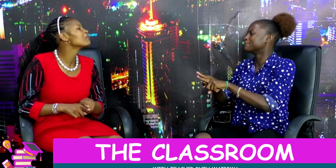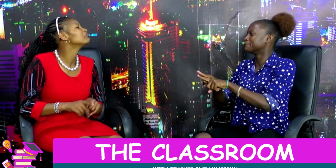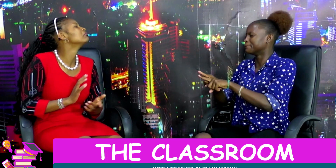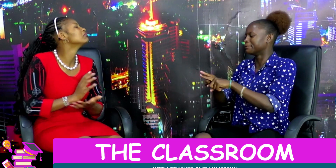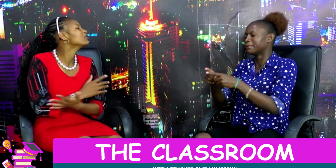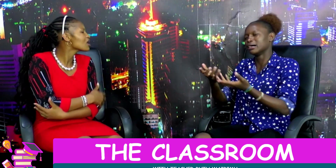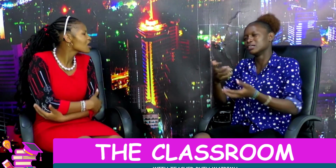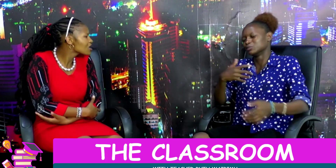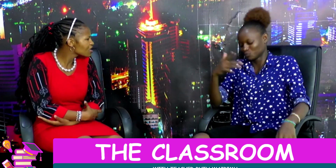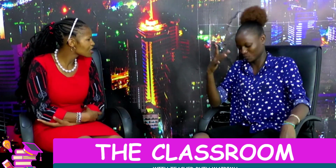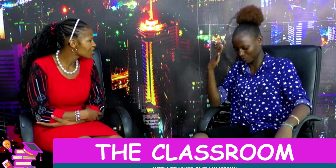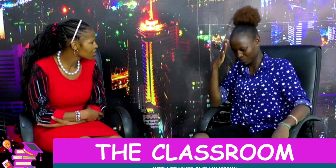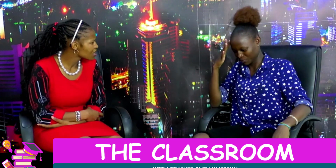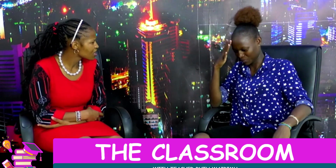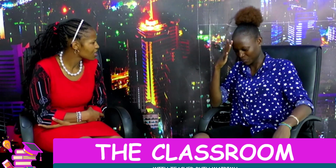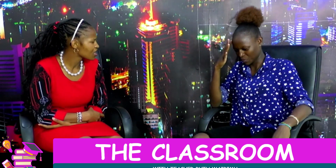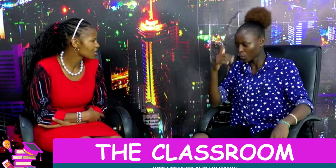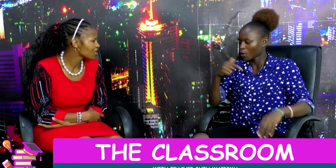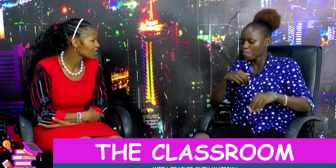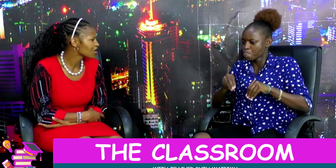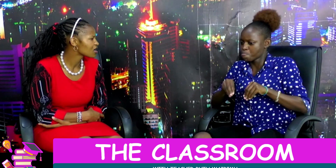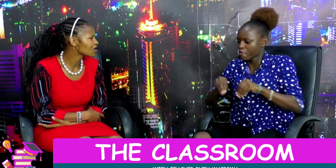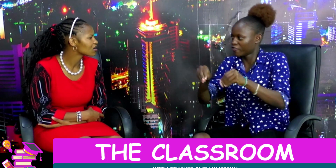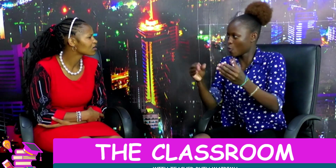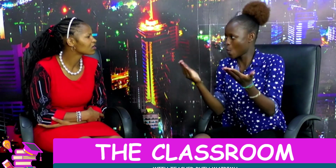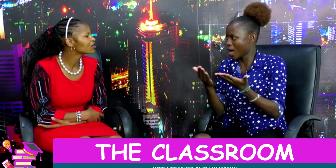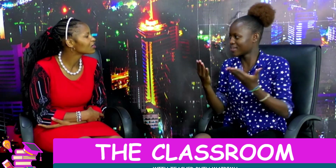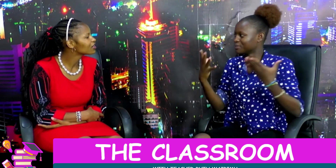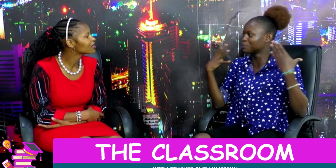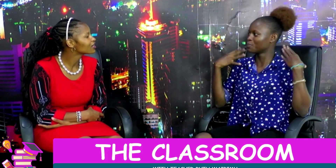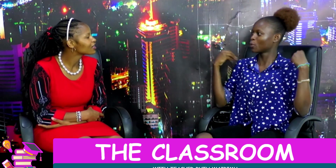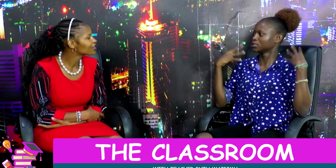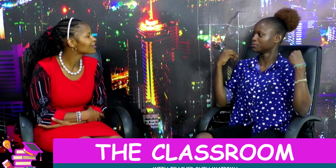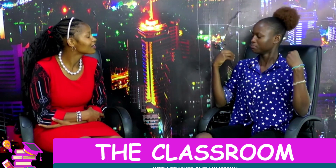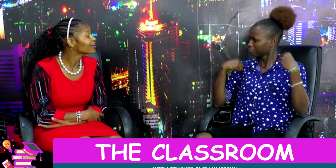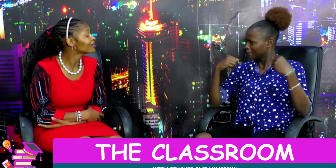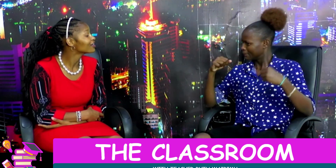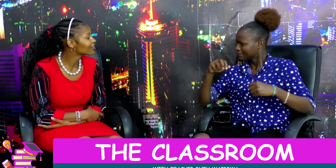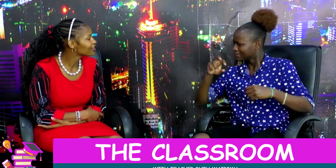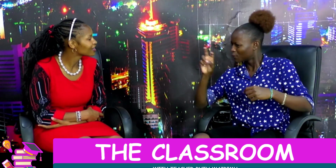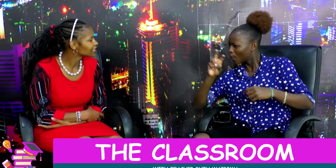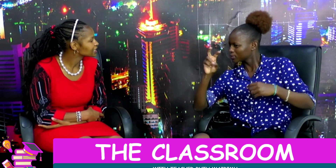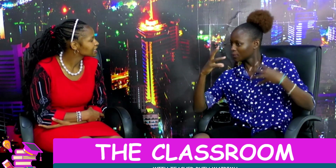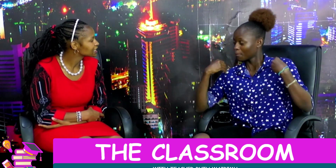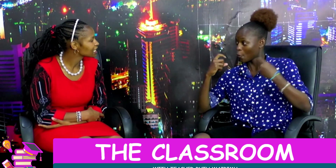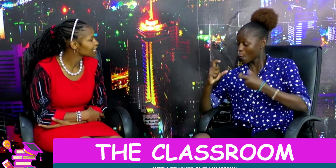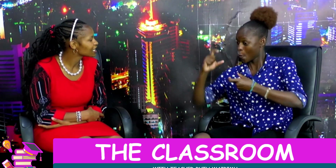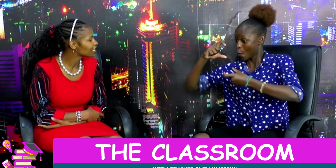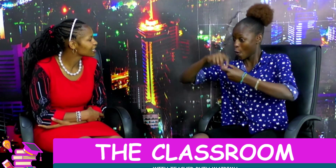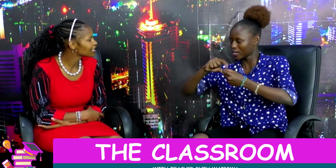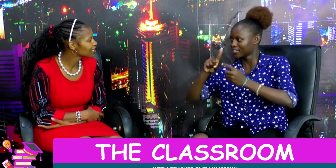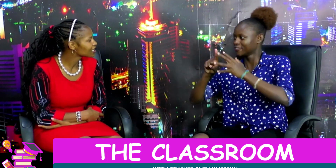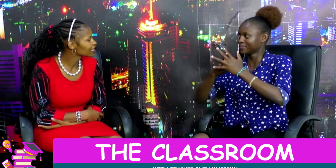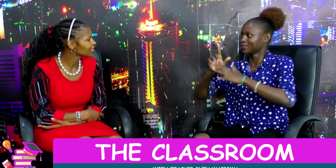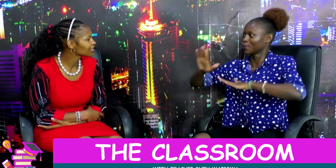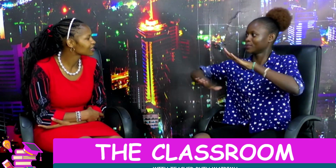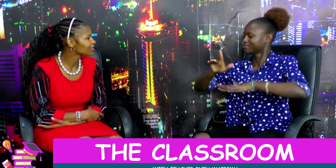apart. And I thought of going back to school at that time, but school was equally as difficult as life out